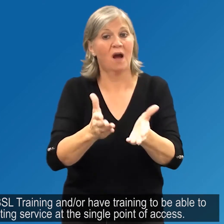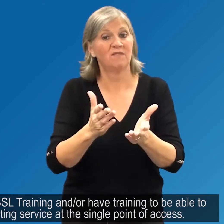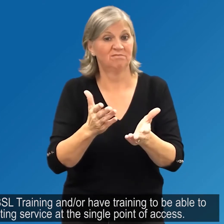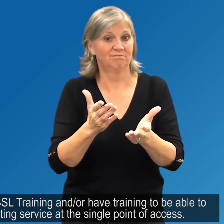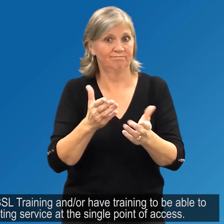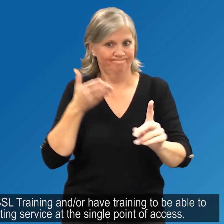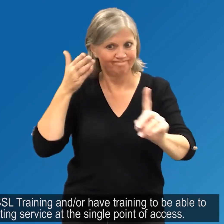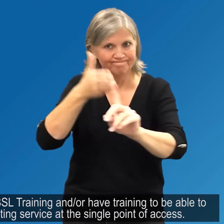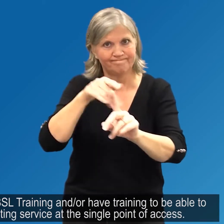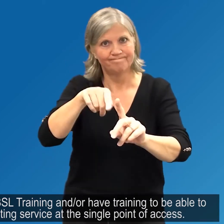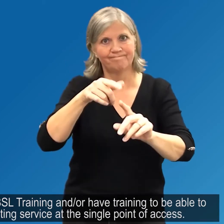point of access.